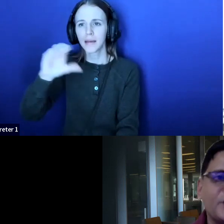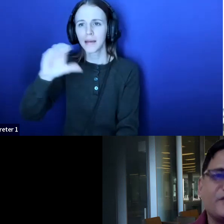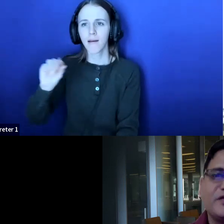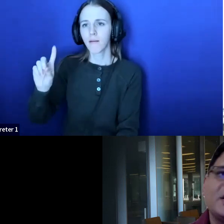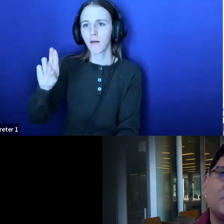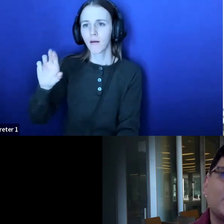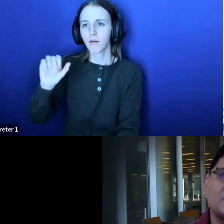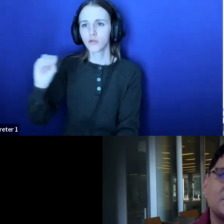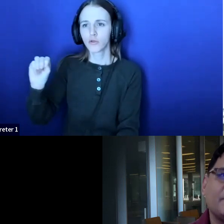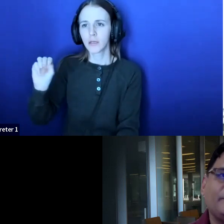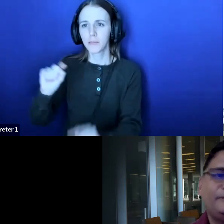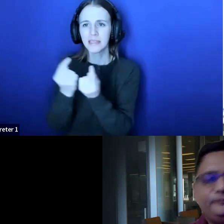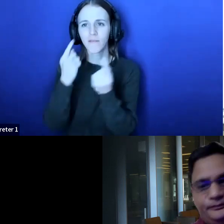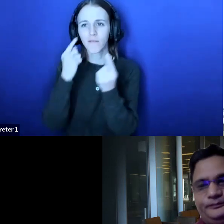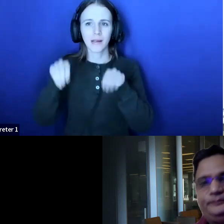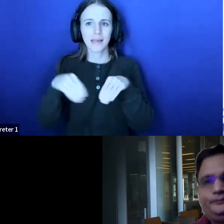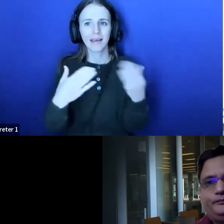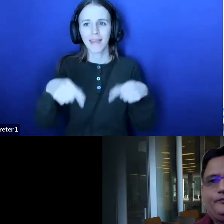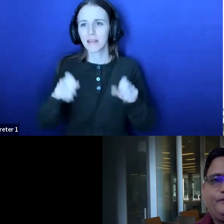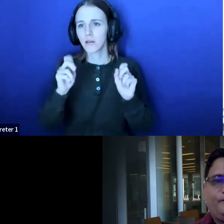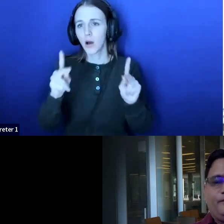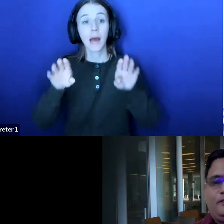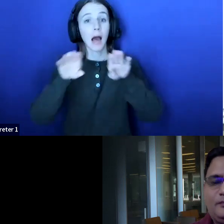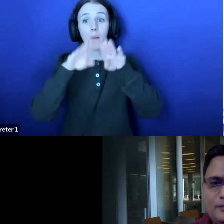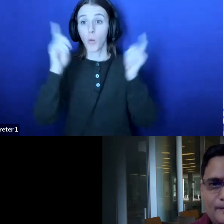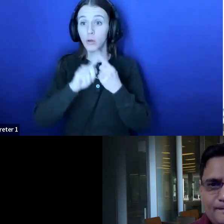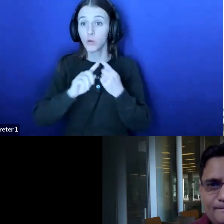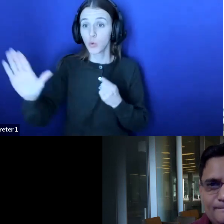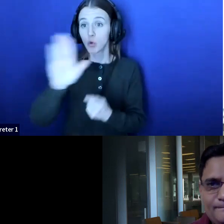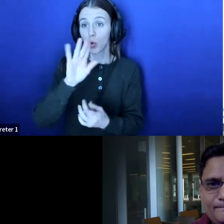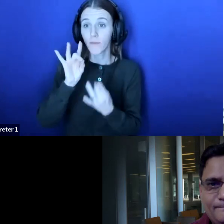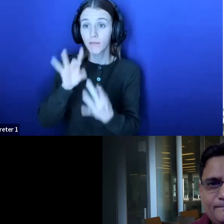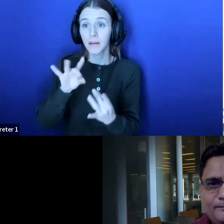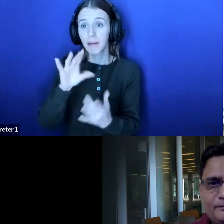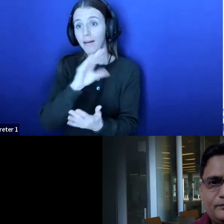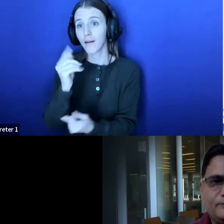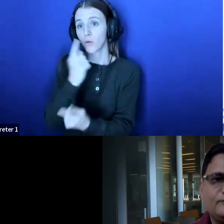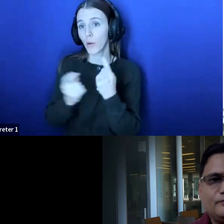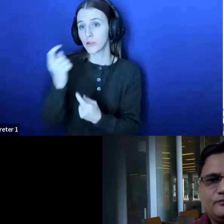I'm open to feedback and questions. Thank you. Thank you so much for joining us.